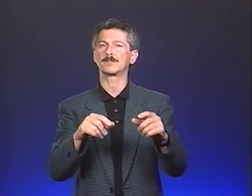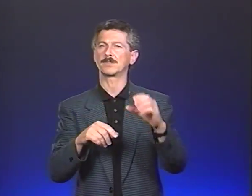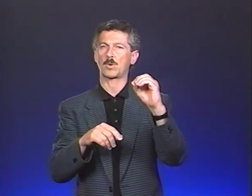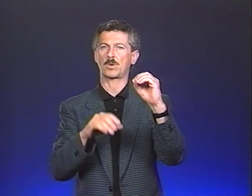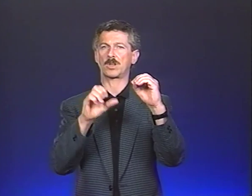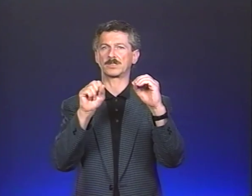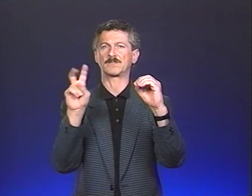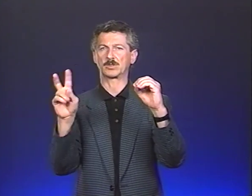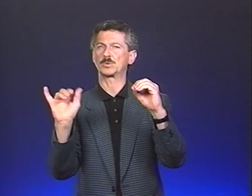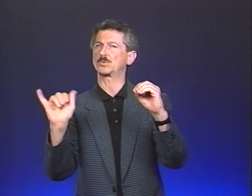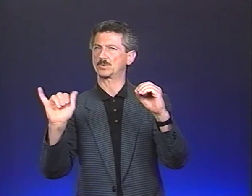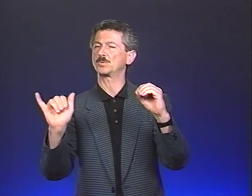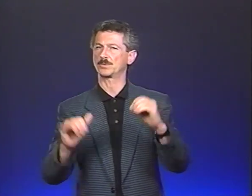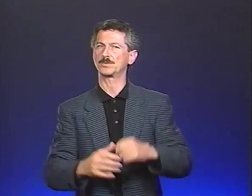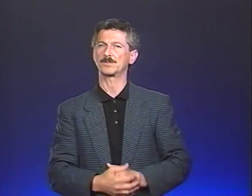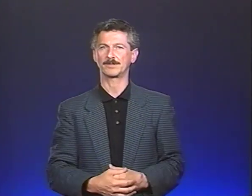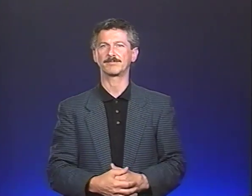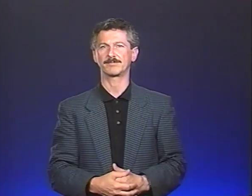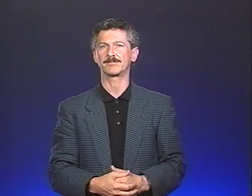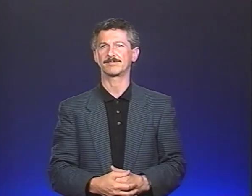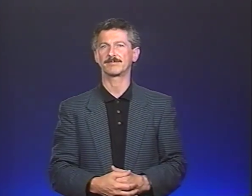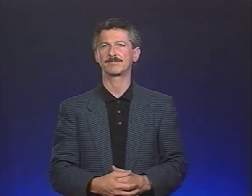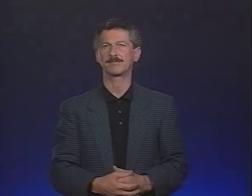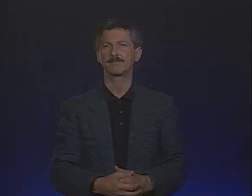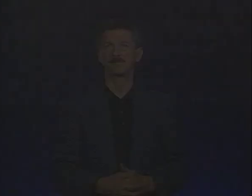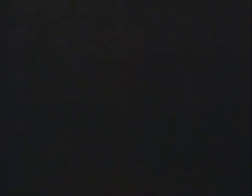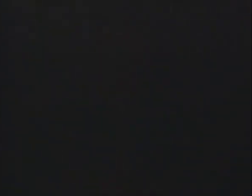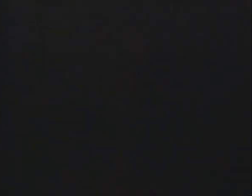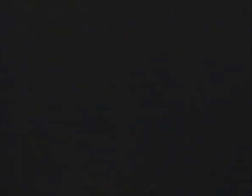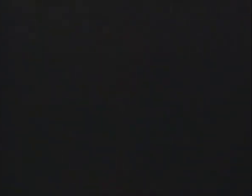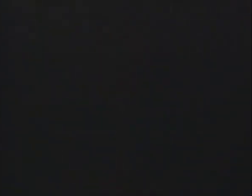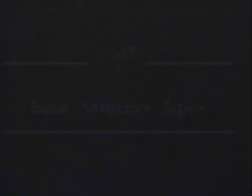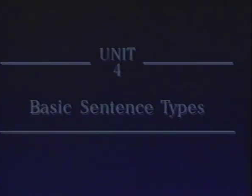is subject, verb, object, but object, subject, verb is also a possibility.